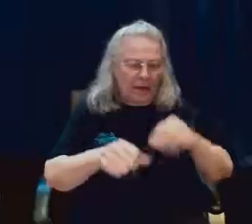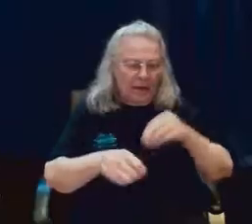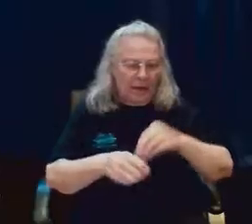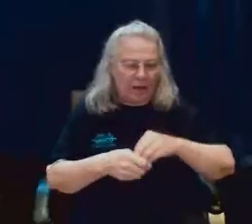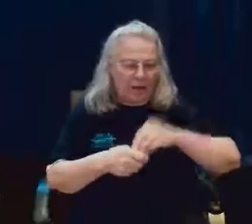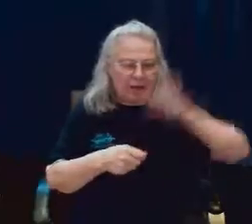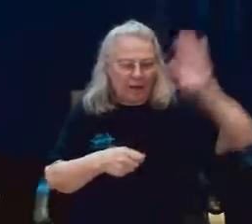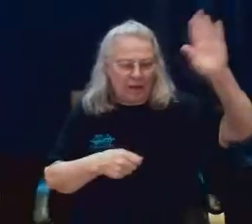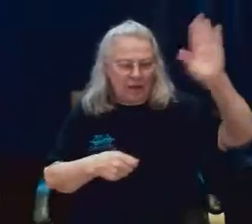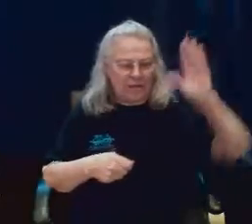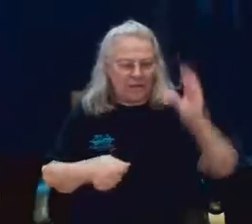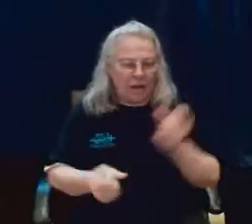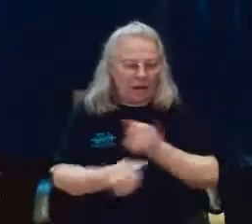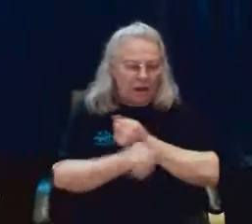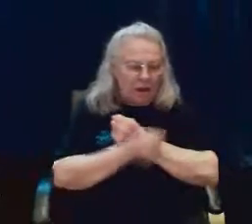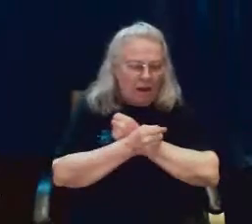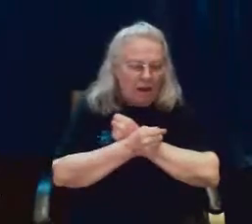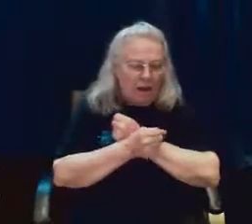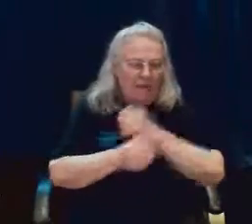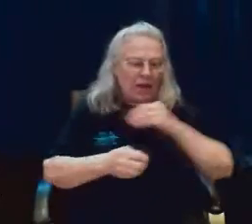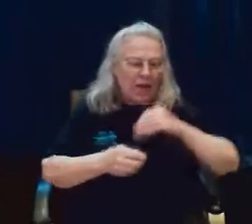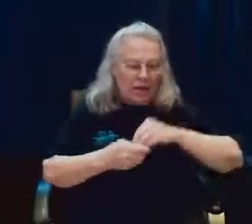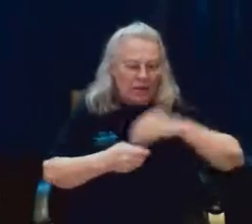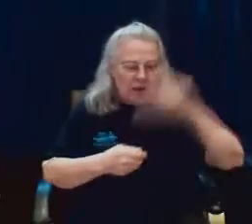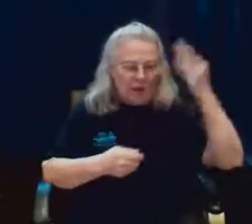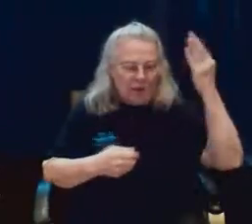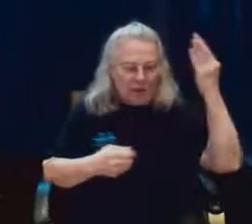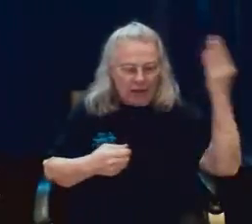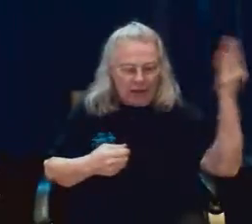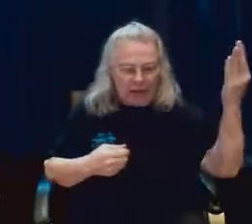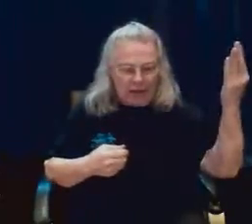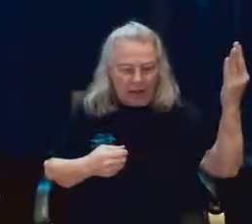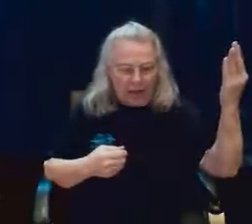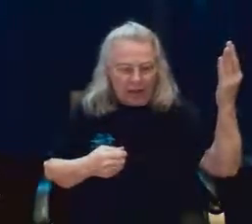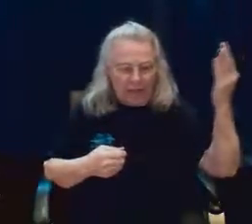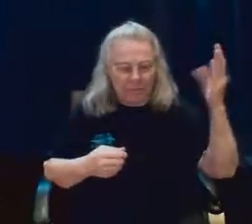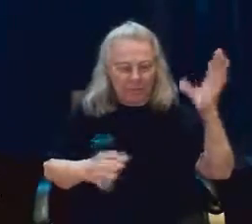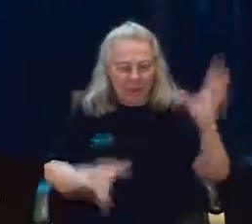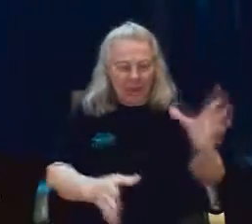unfailing in His love, in Him